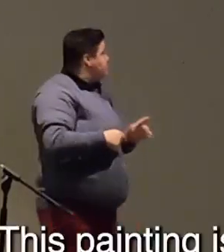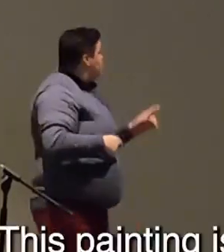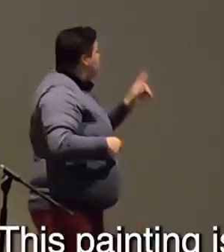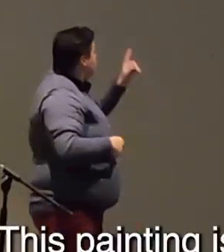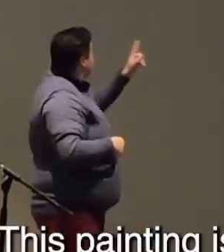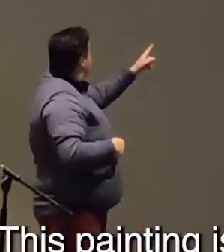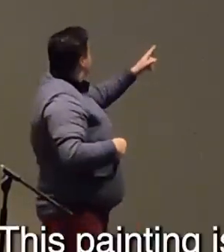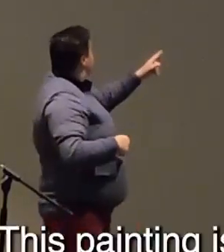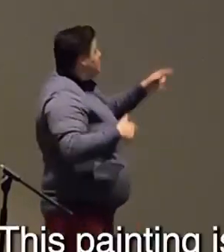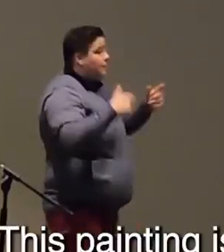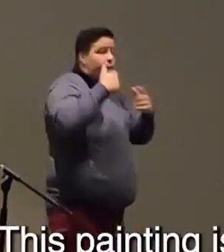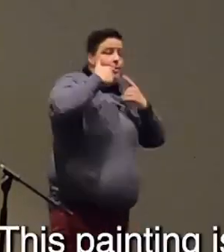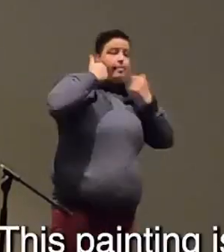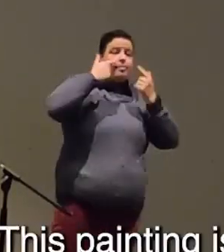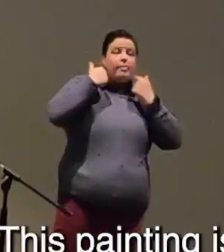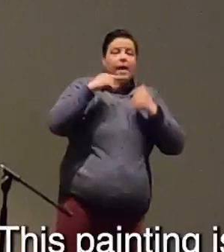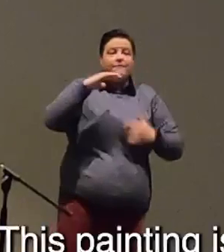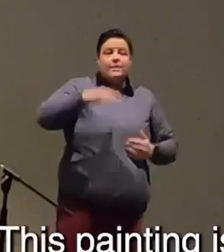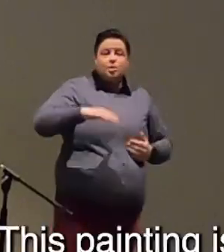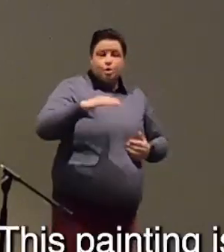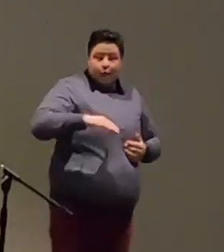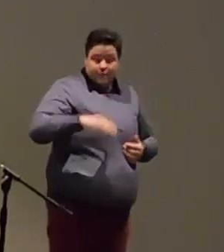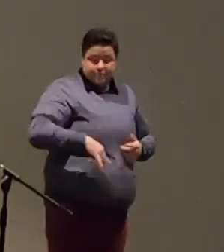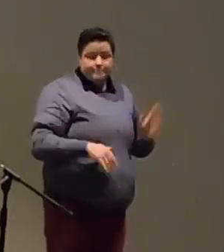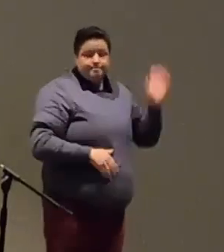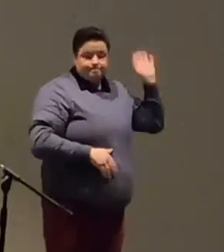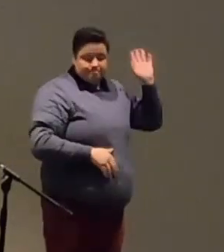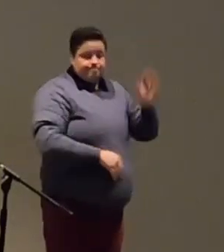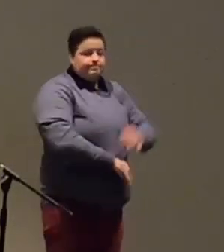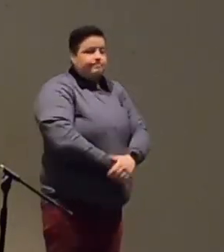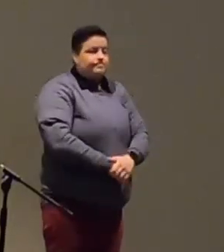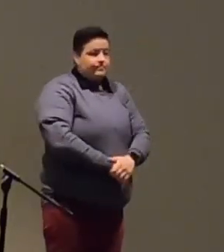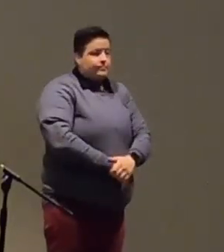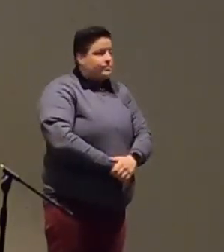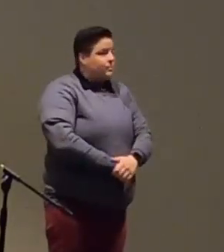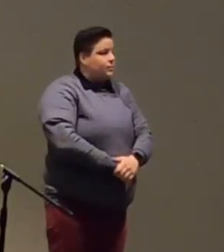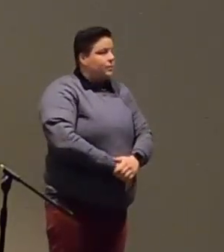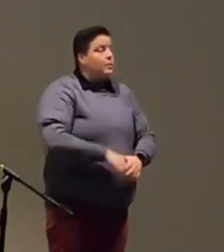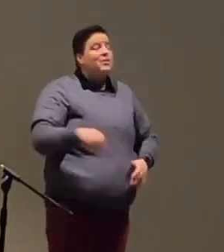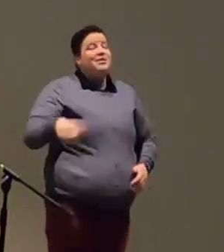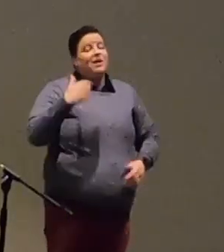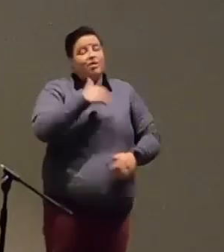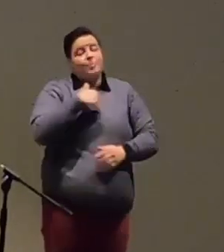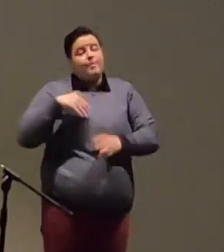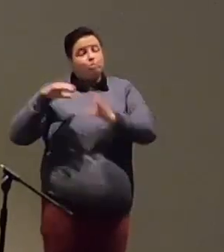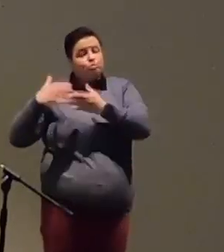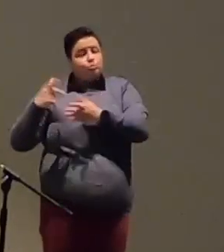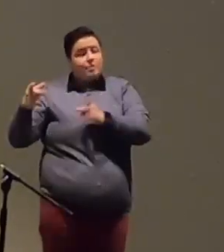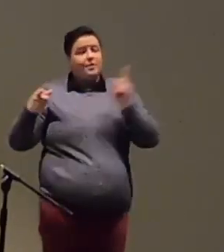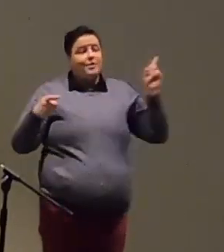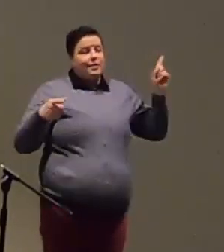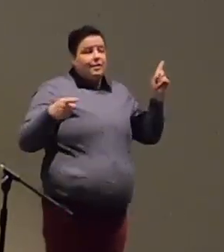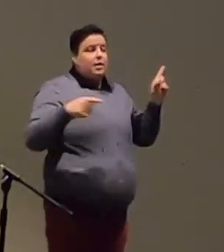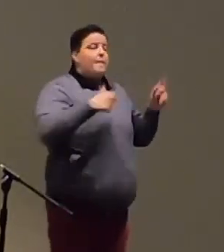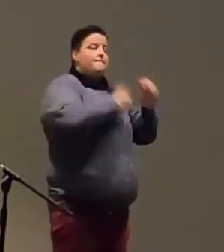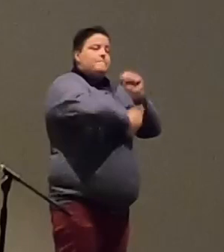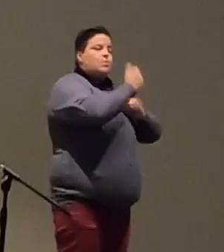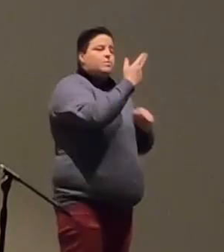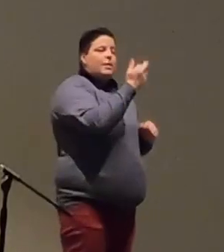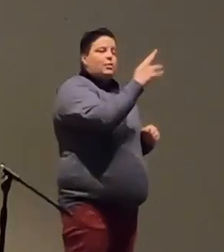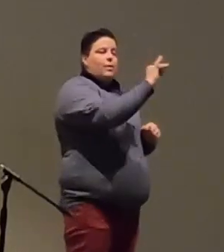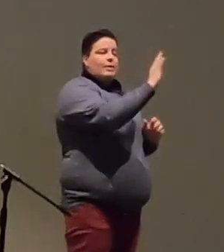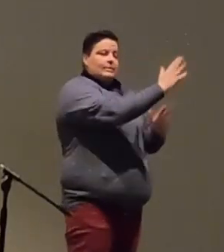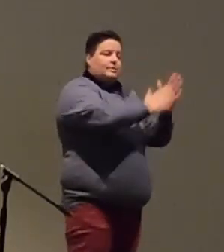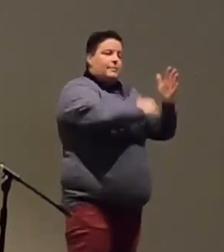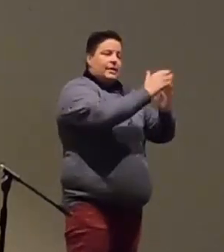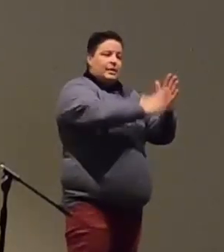is titled Laughing Child by Robert Henry. And unlike the other members of the group, the bulk of Henry's paintings are